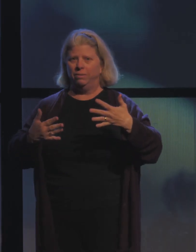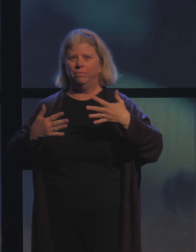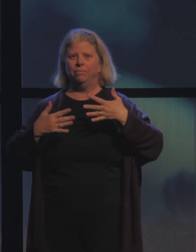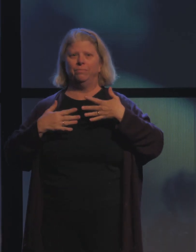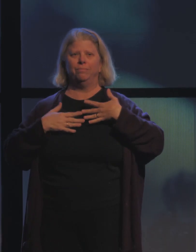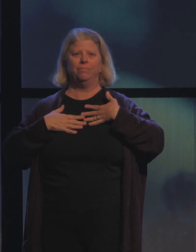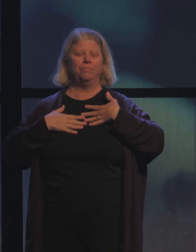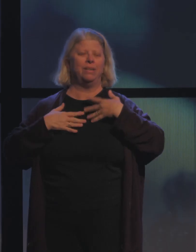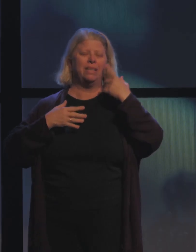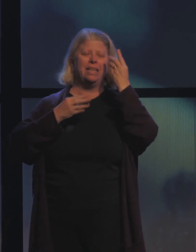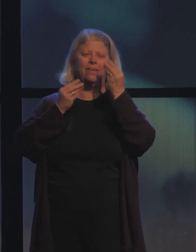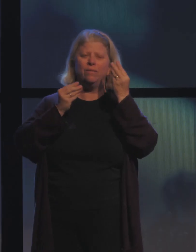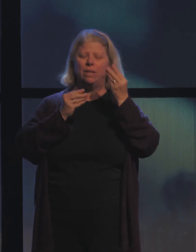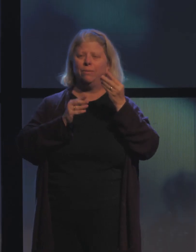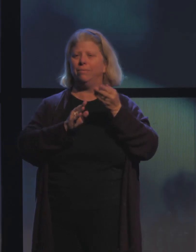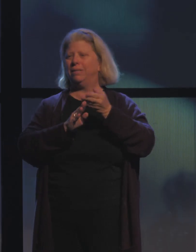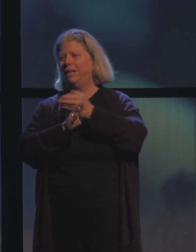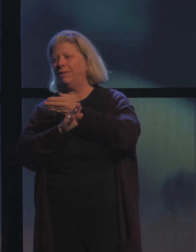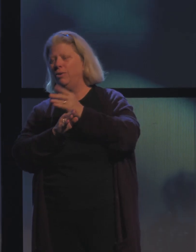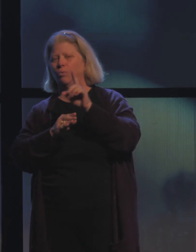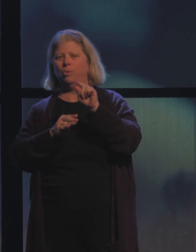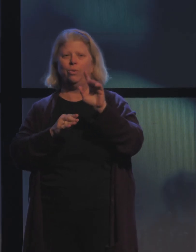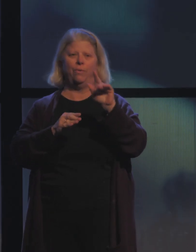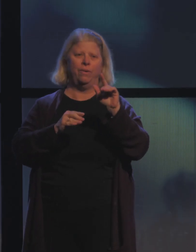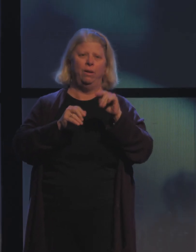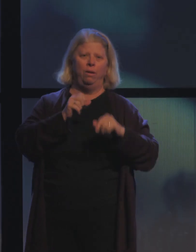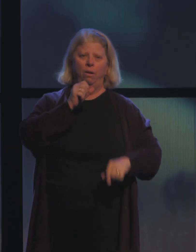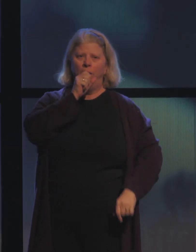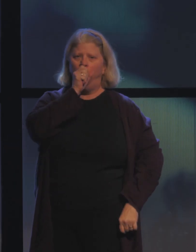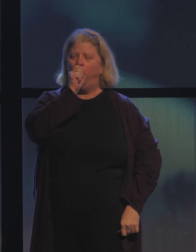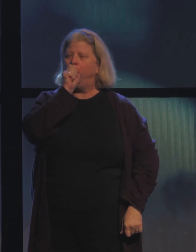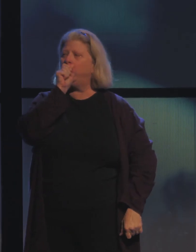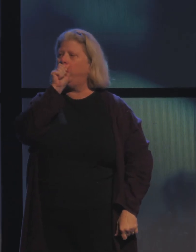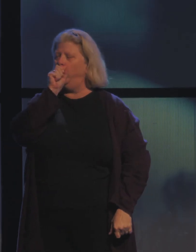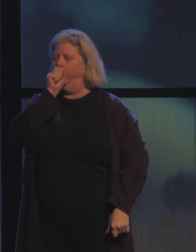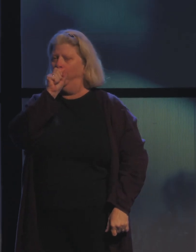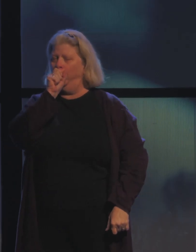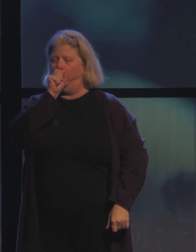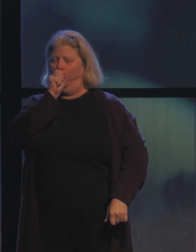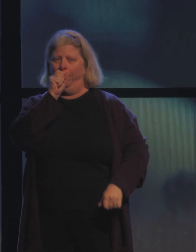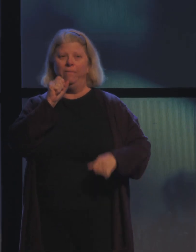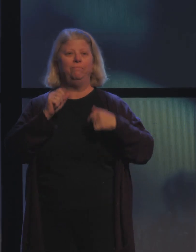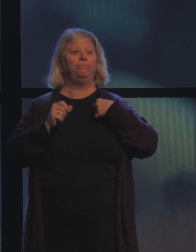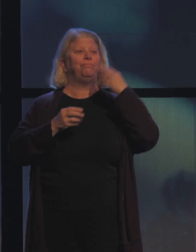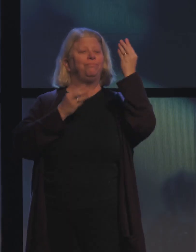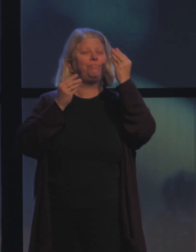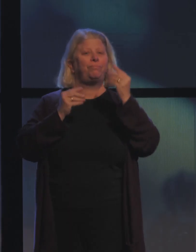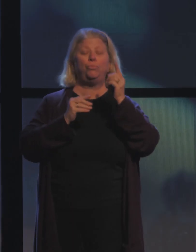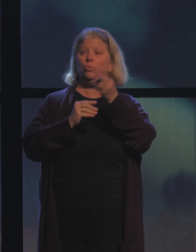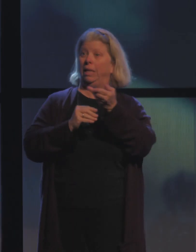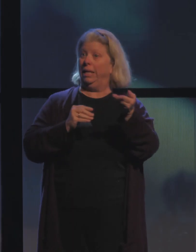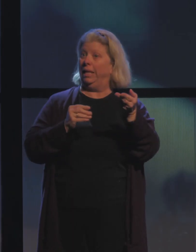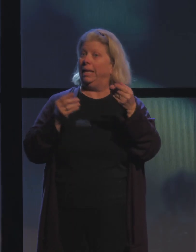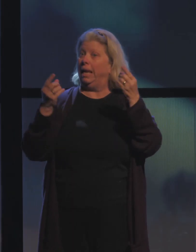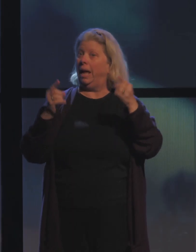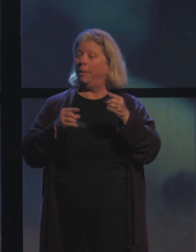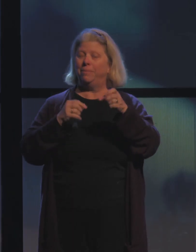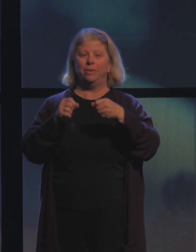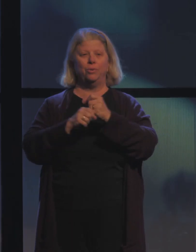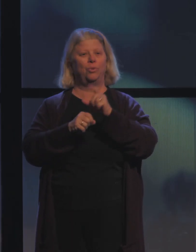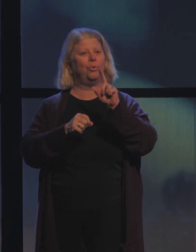a second of 2025. And I want you to maybe think of one thing that happened